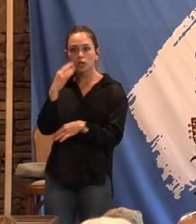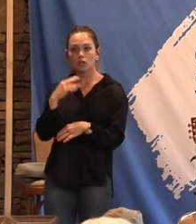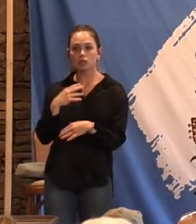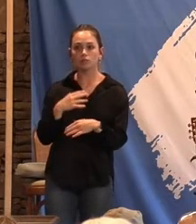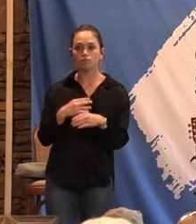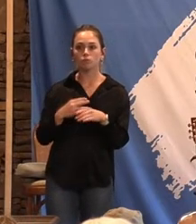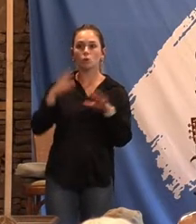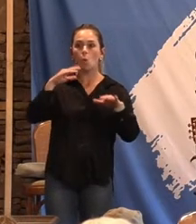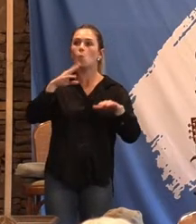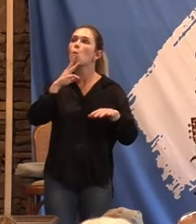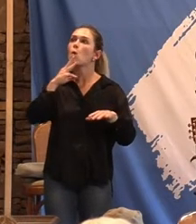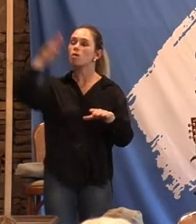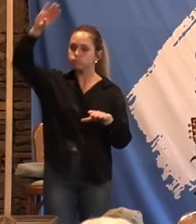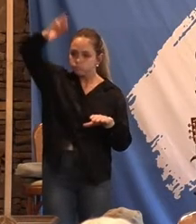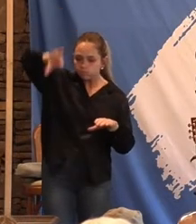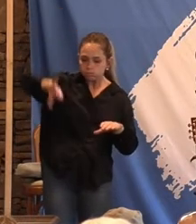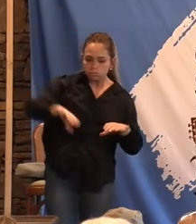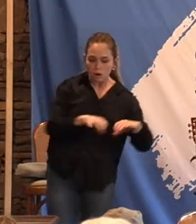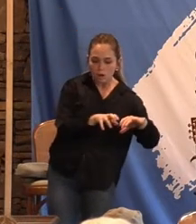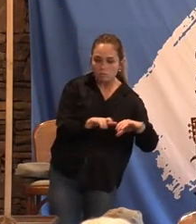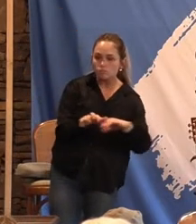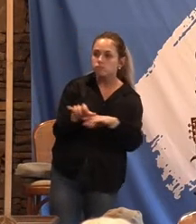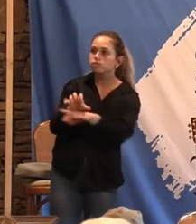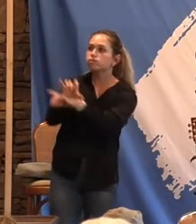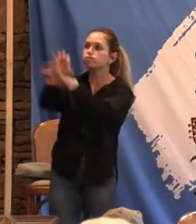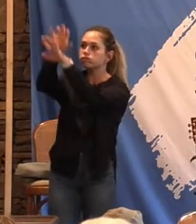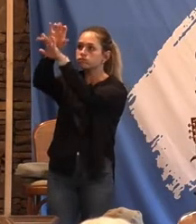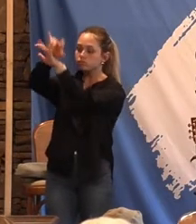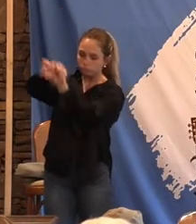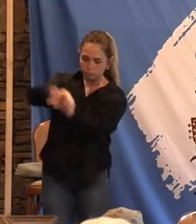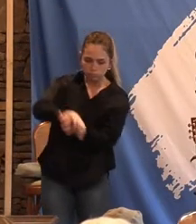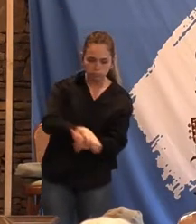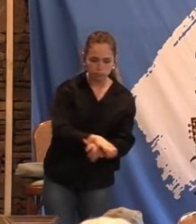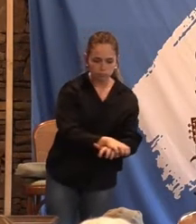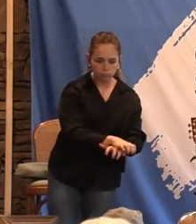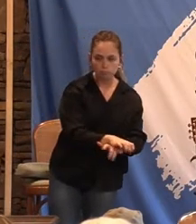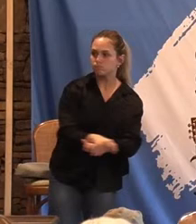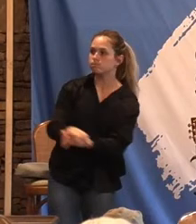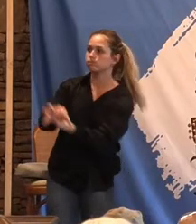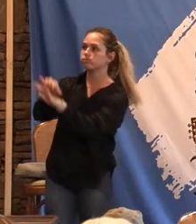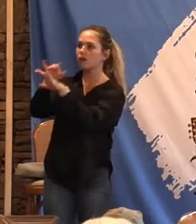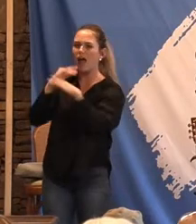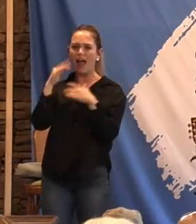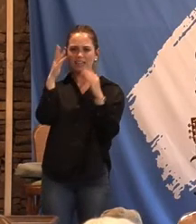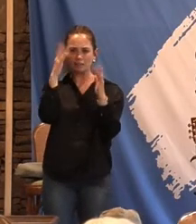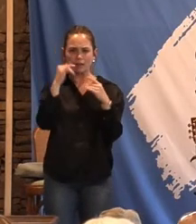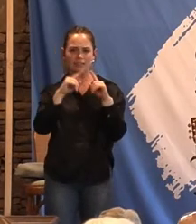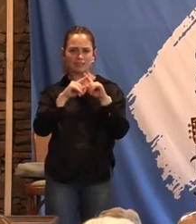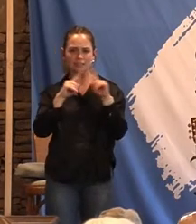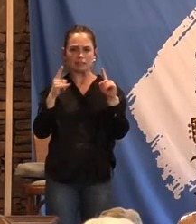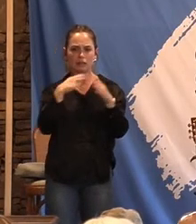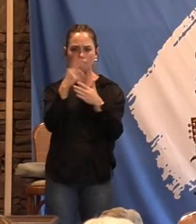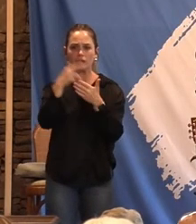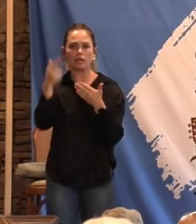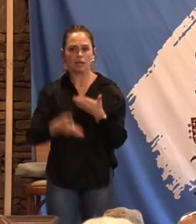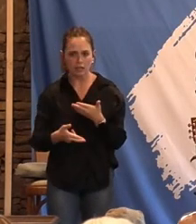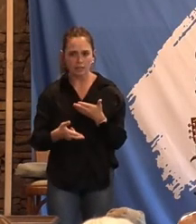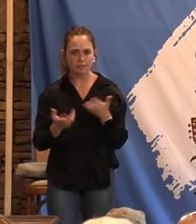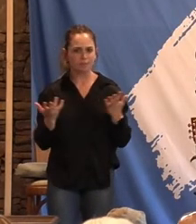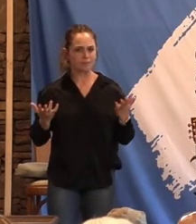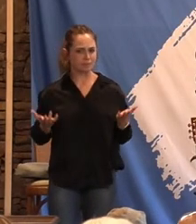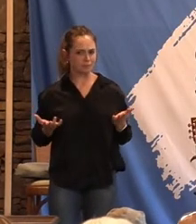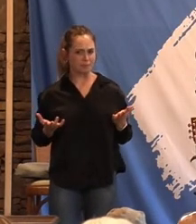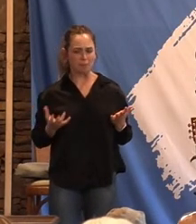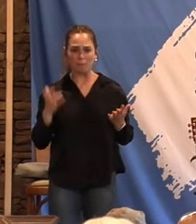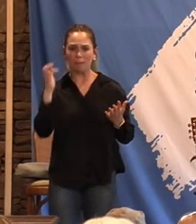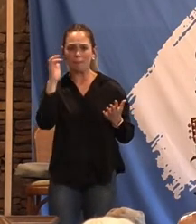the drain and down again and up the spout and down again, expecting a different outcome. Now, is